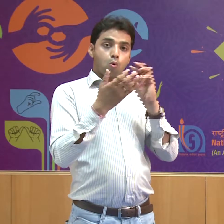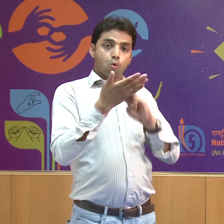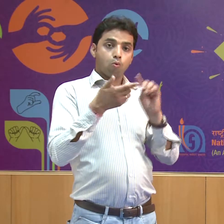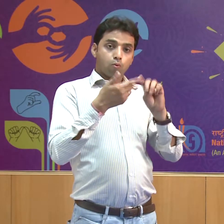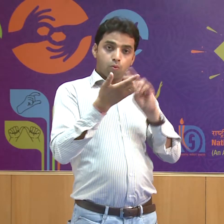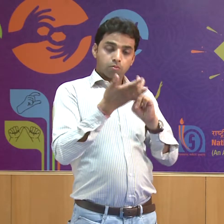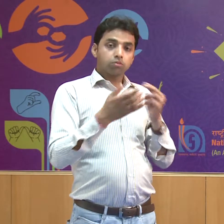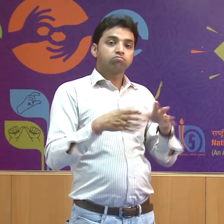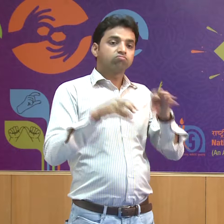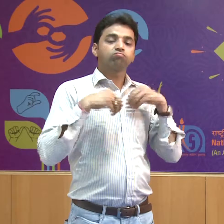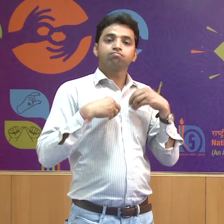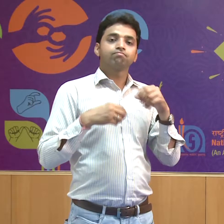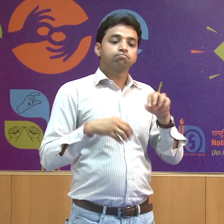education.